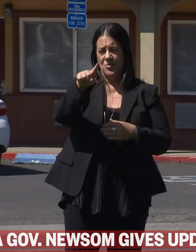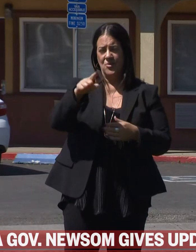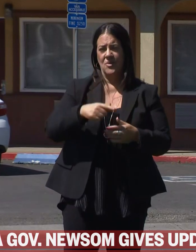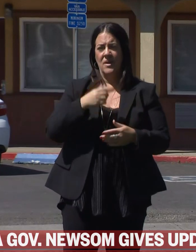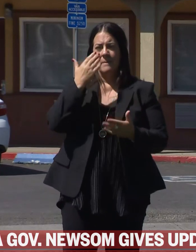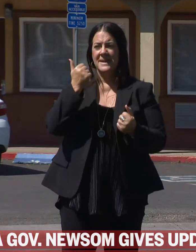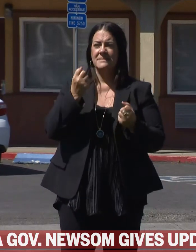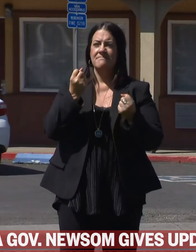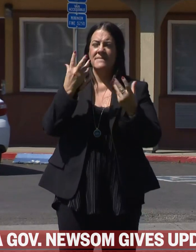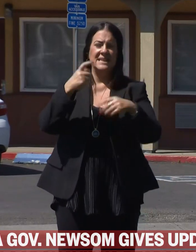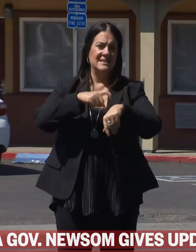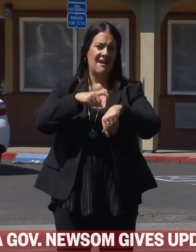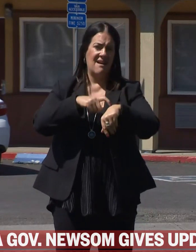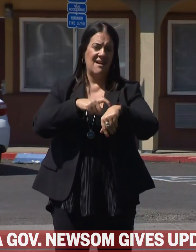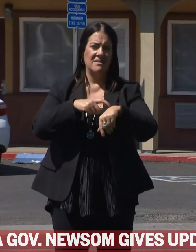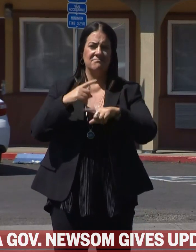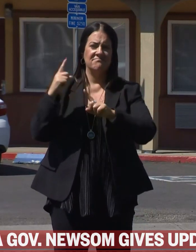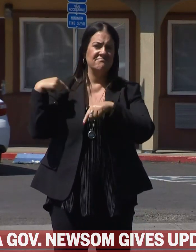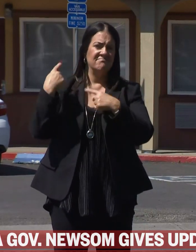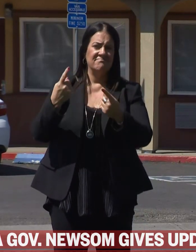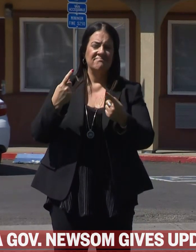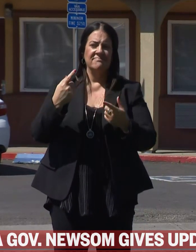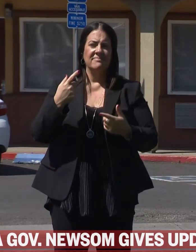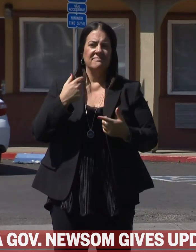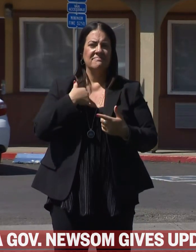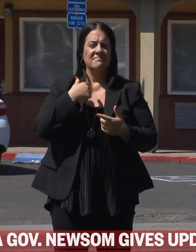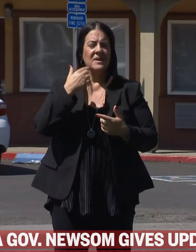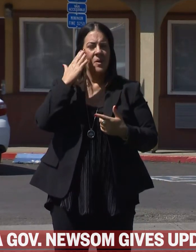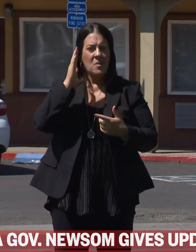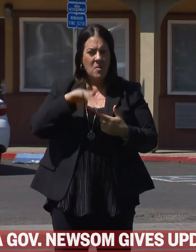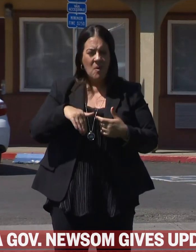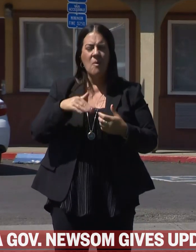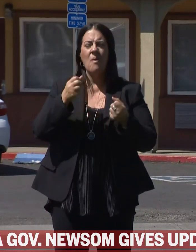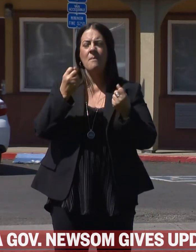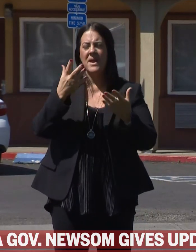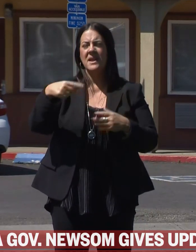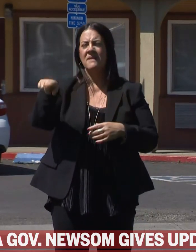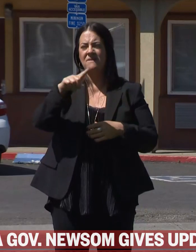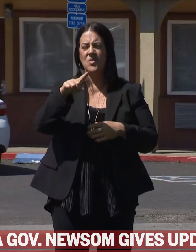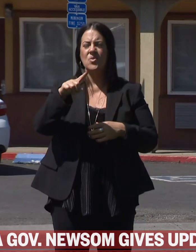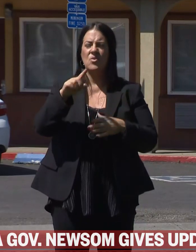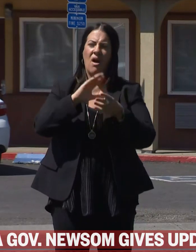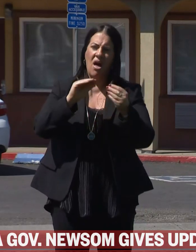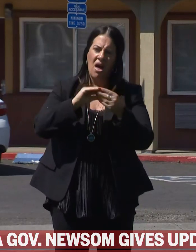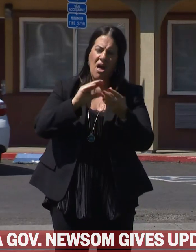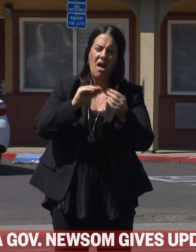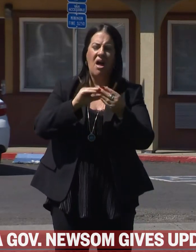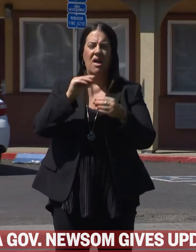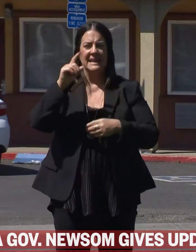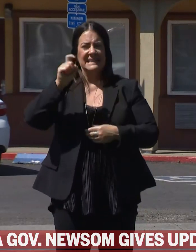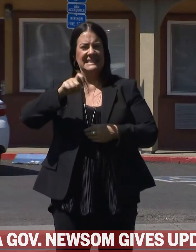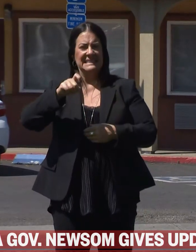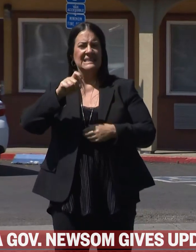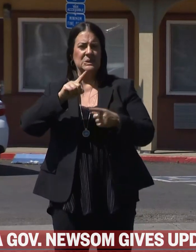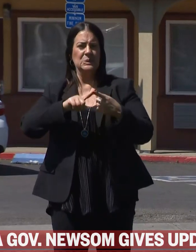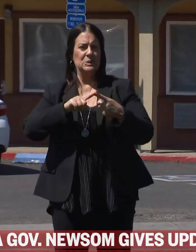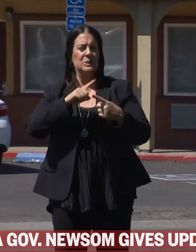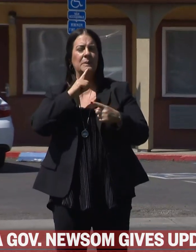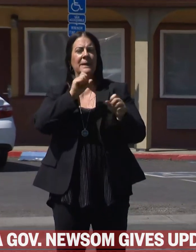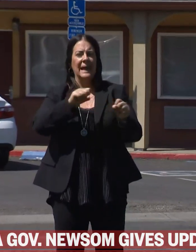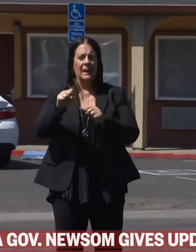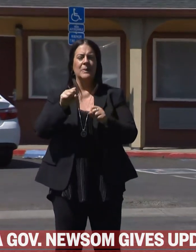have talked frequently over these last days about Californians meeting the moment. You are meeting the